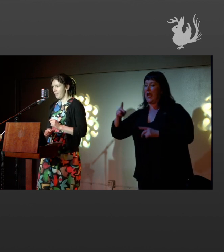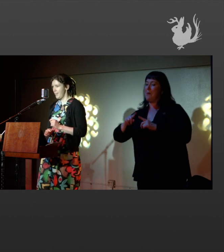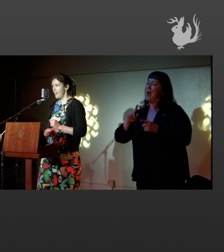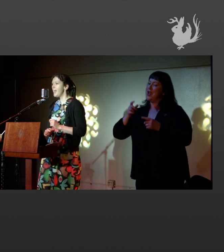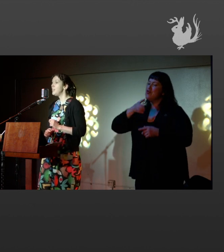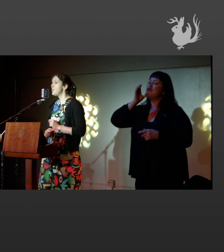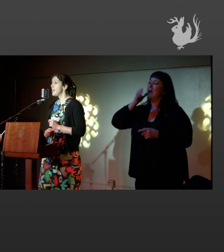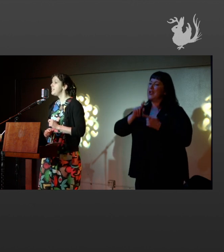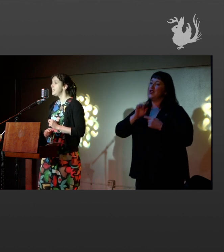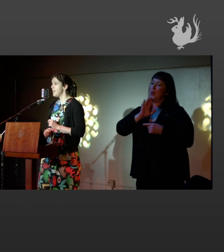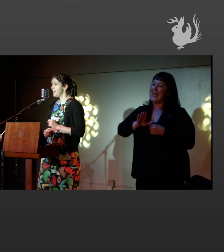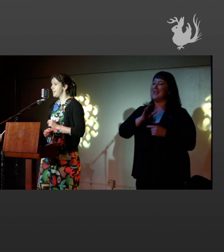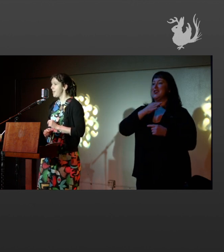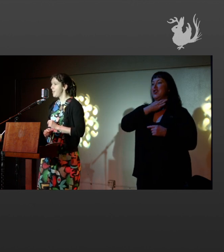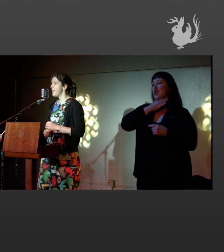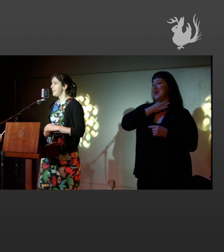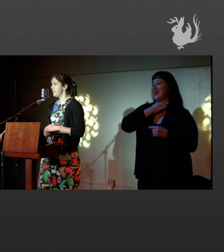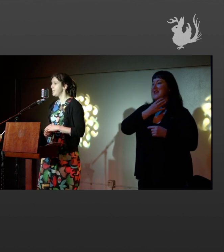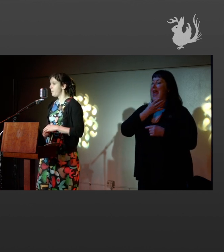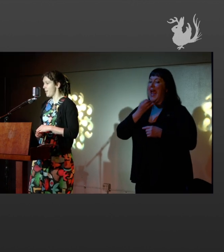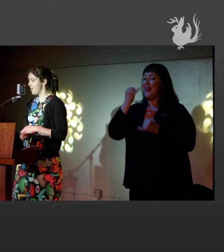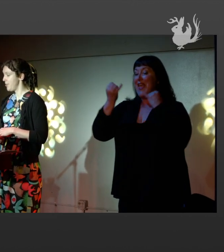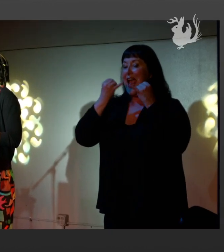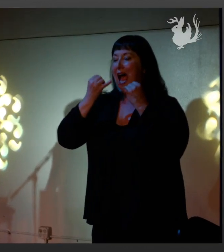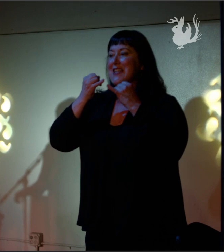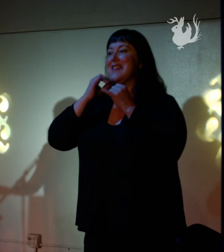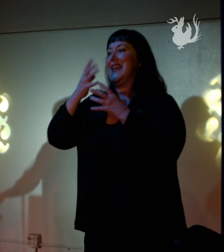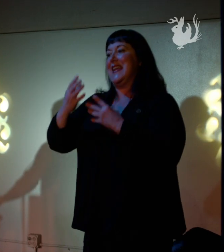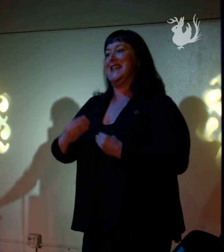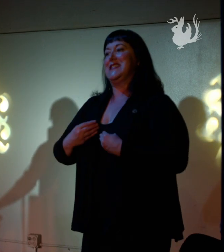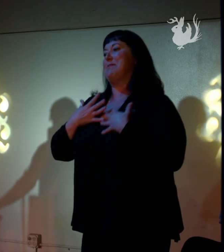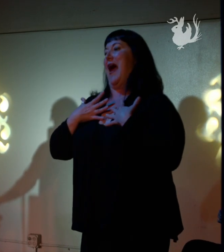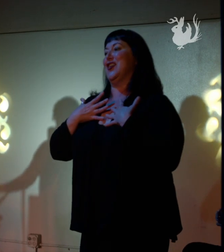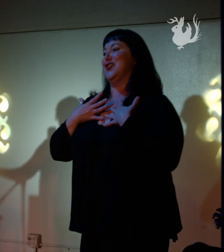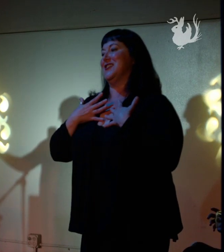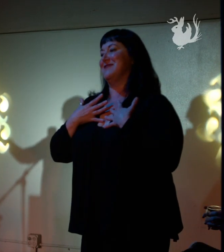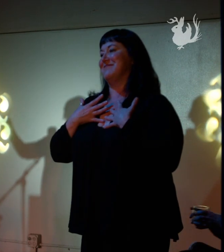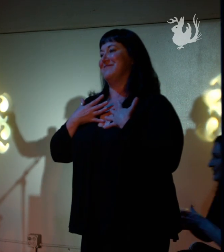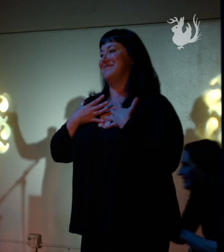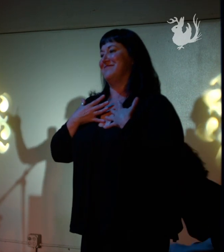curiosity and to the ideas that it inspired.